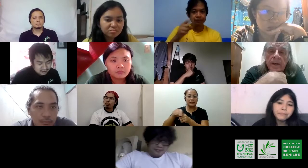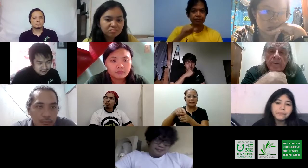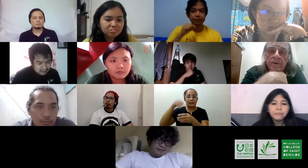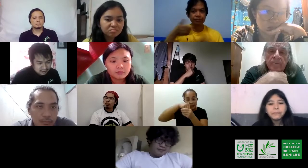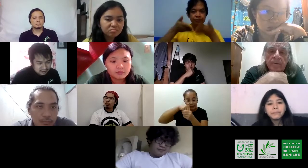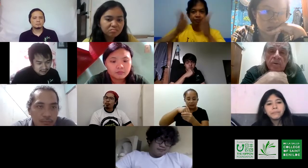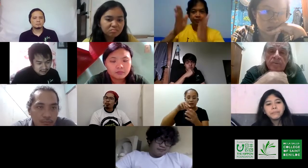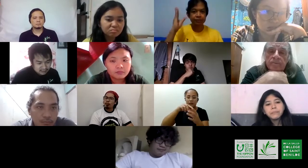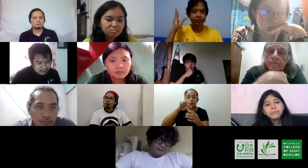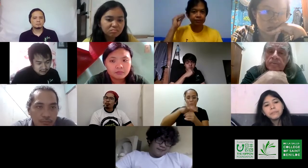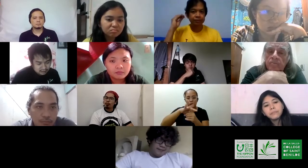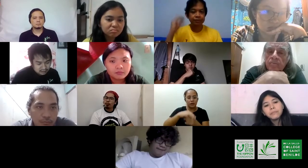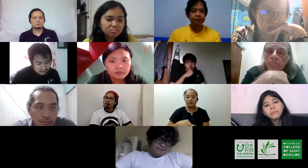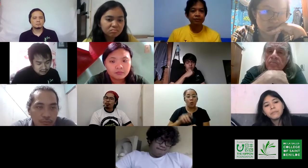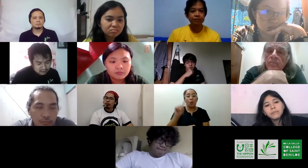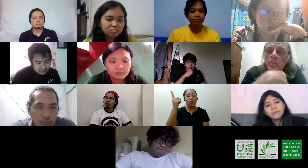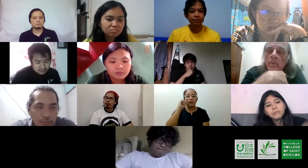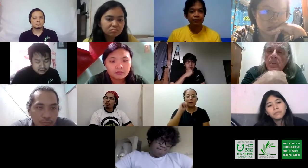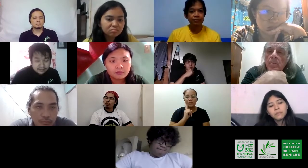only allow deaf people.